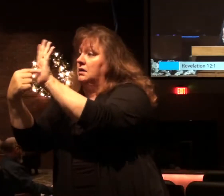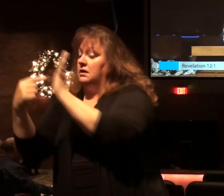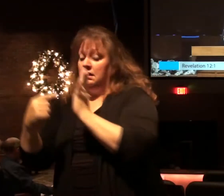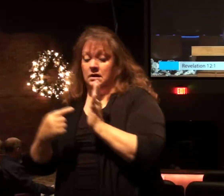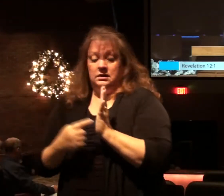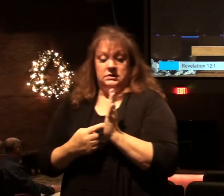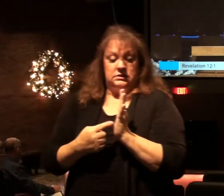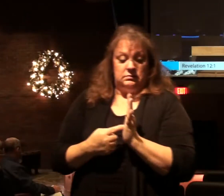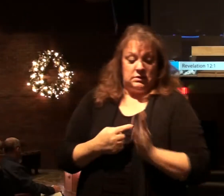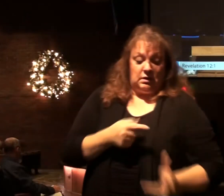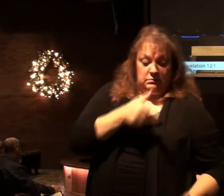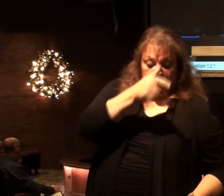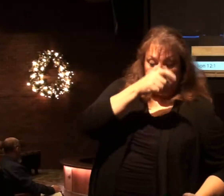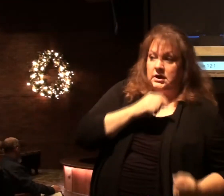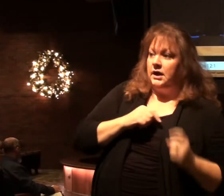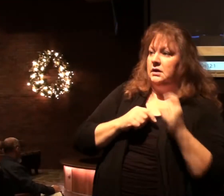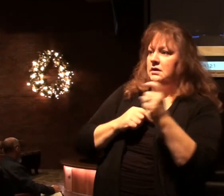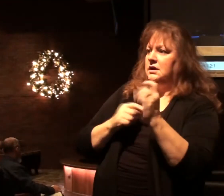sometimes coming from the devil.